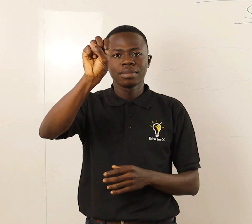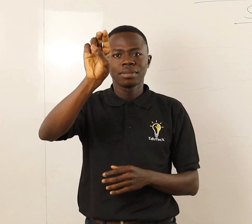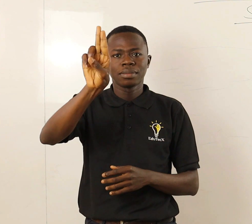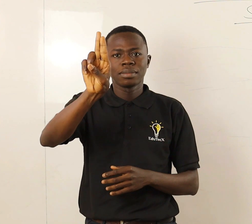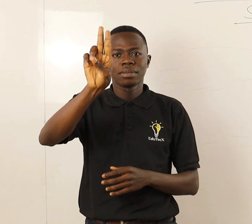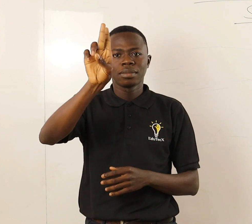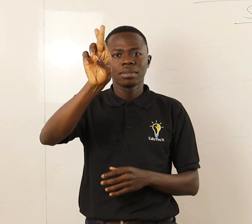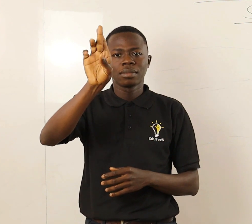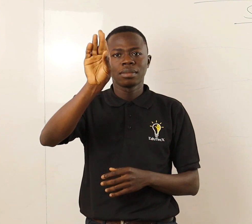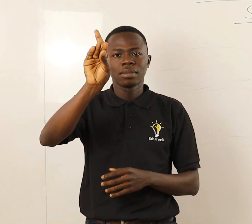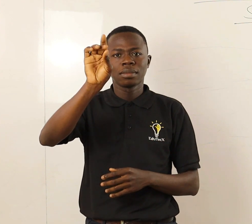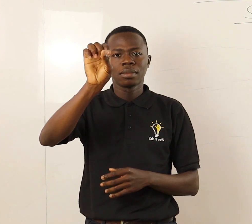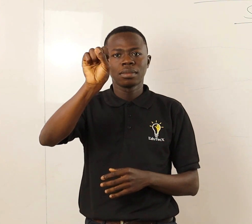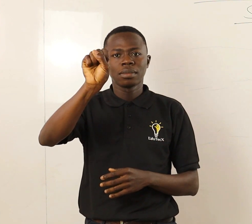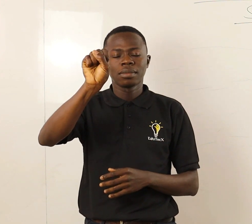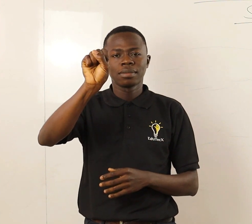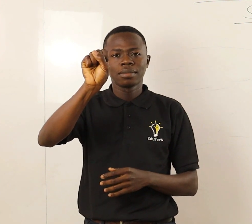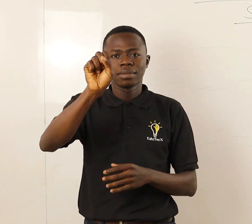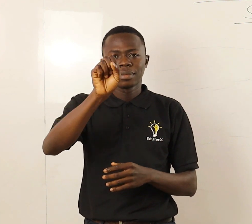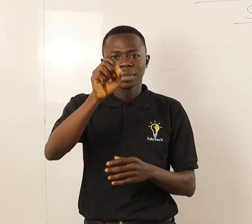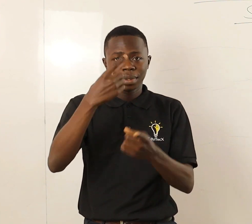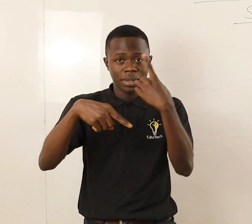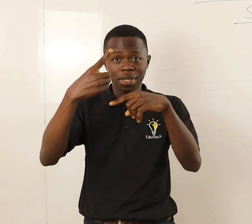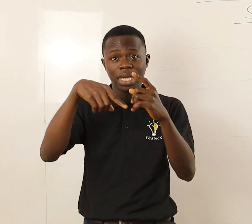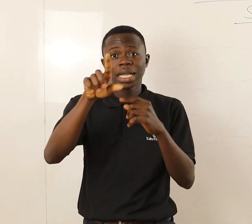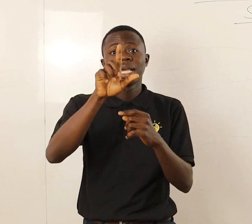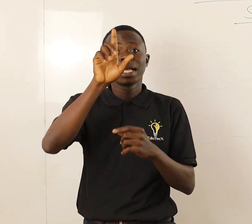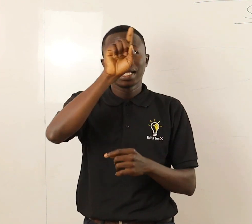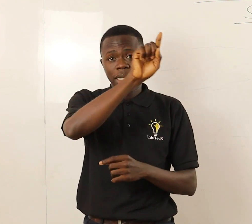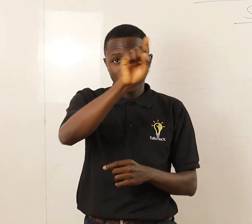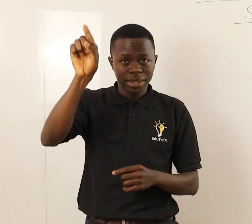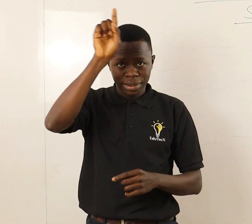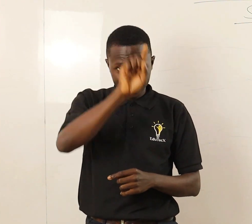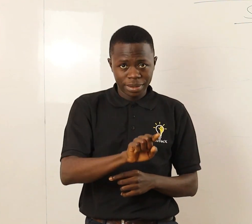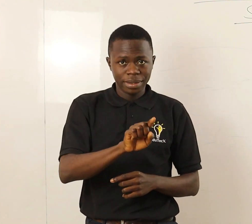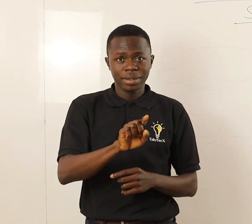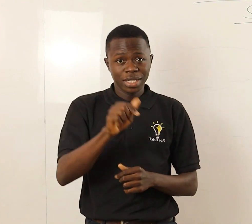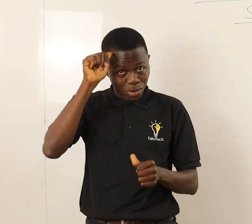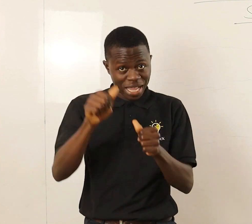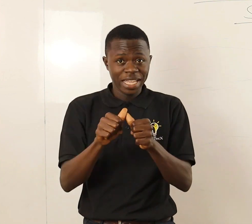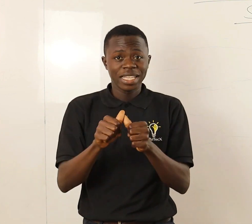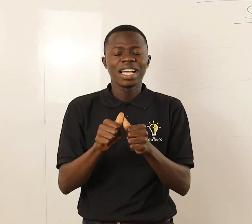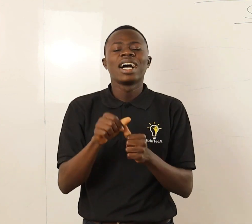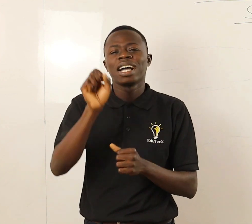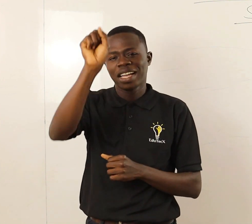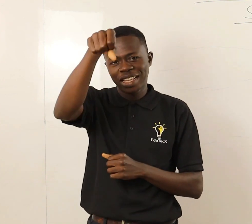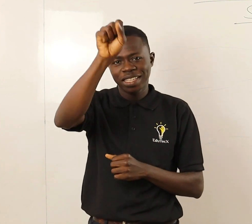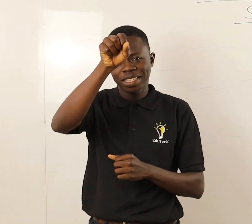Then that's what we discussed, or that's the same topic we discussed in the previous lesson, which is the addition and subtraction of